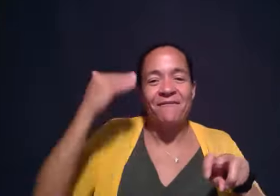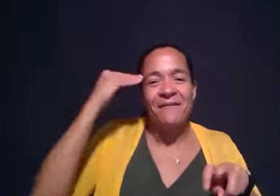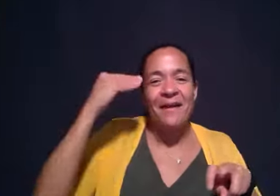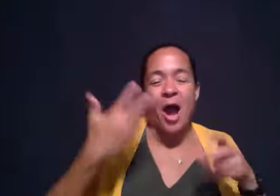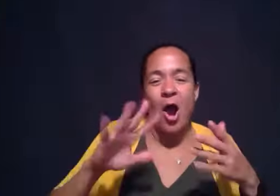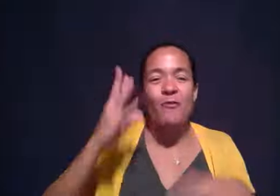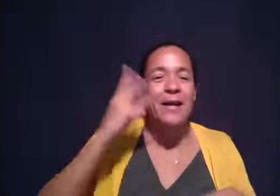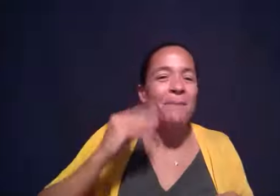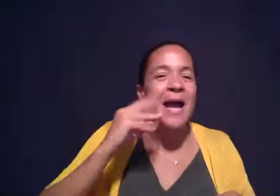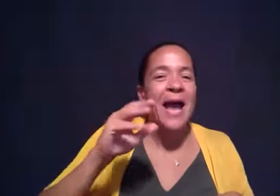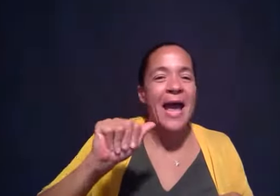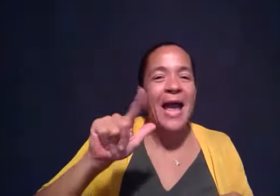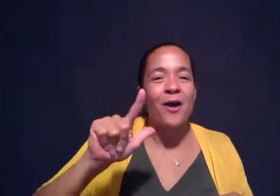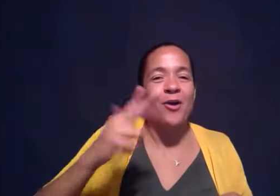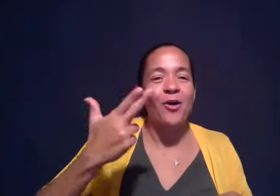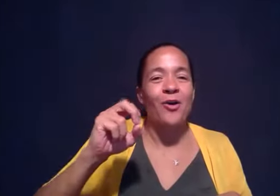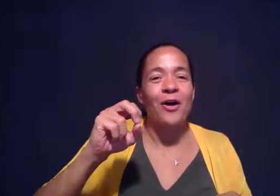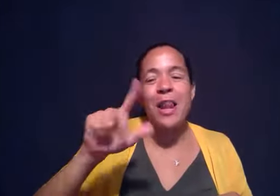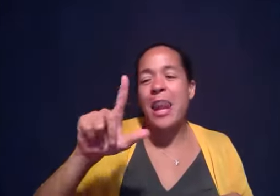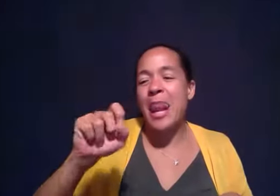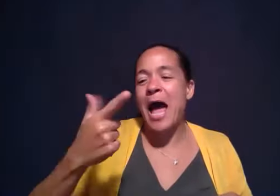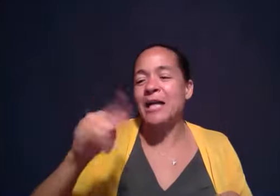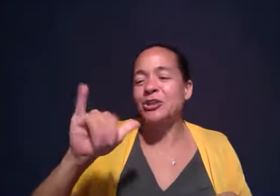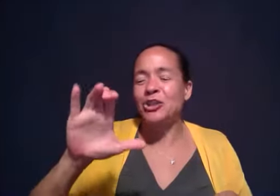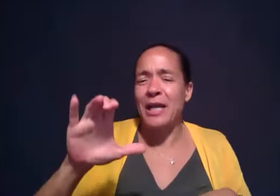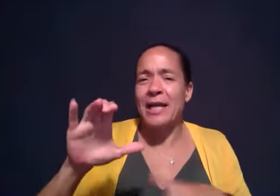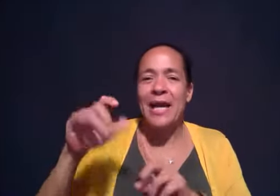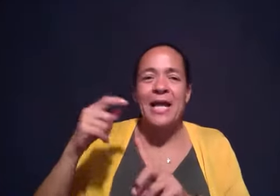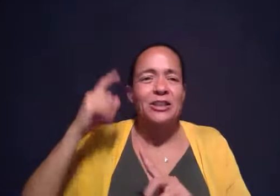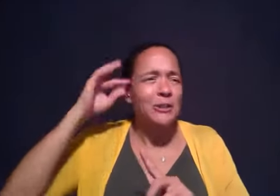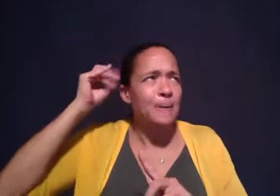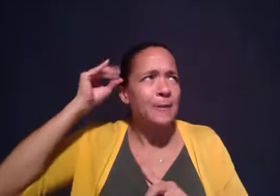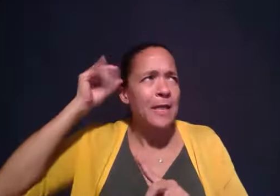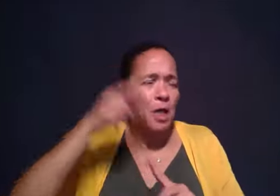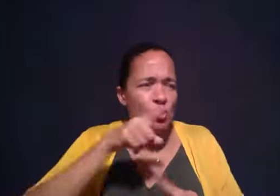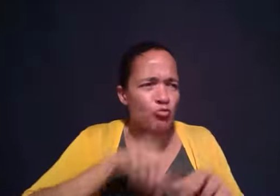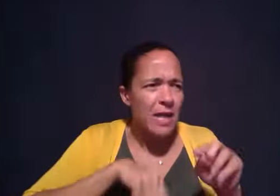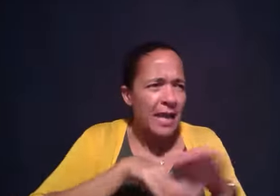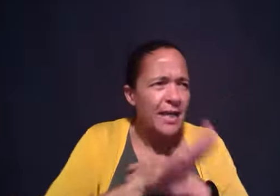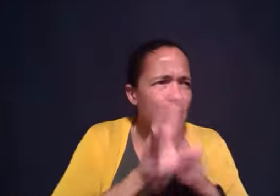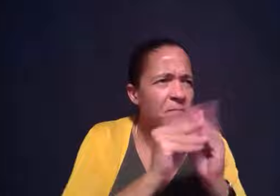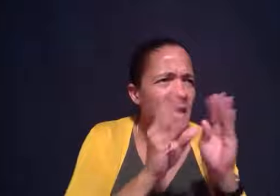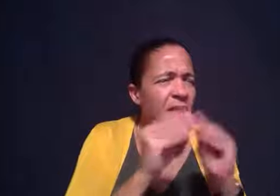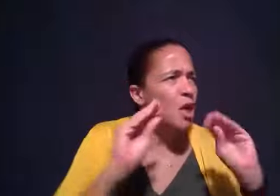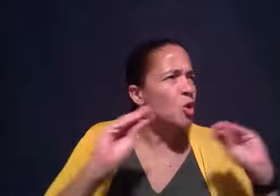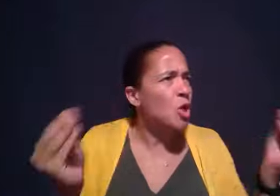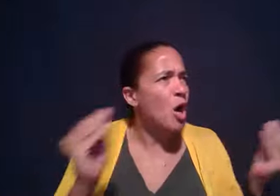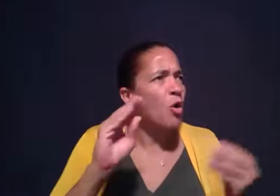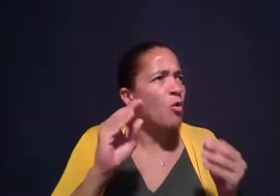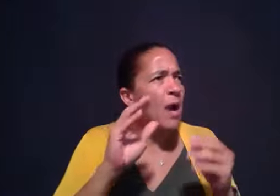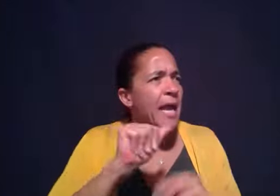be rolling up into an AA meeting without an AA book. And so I left